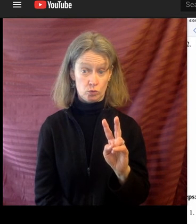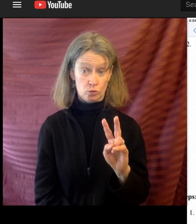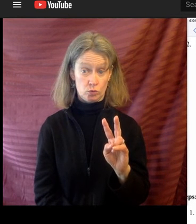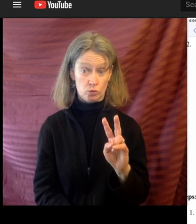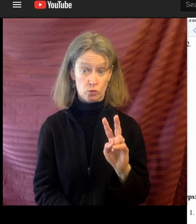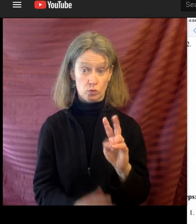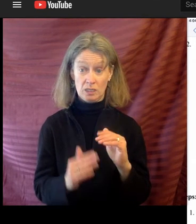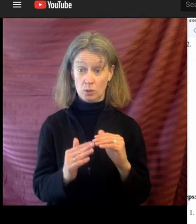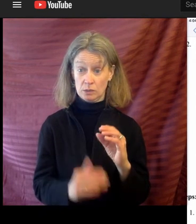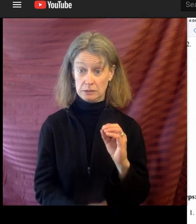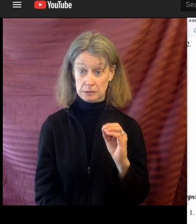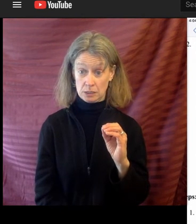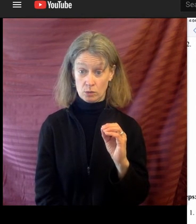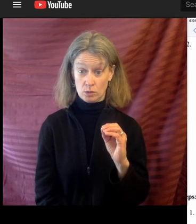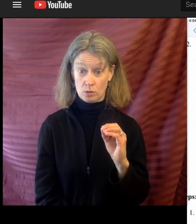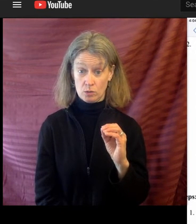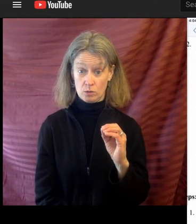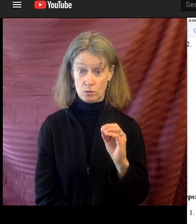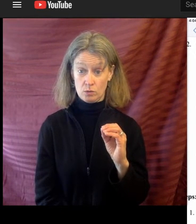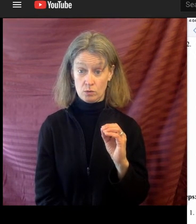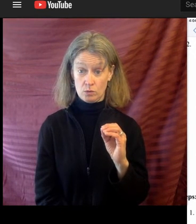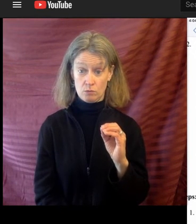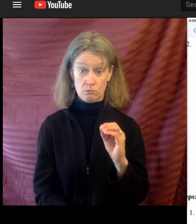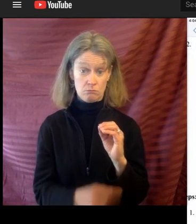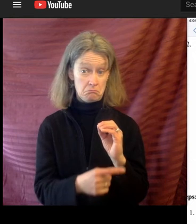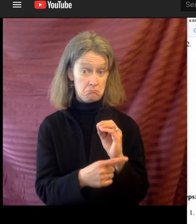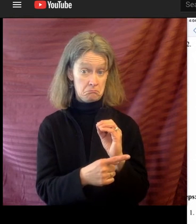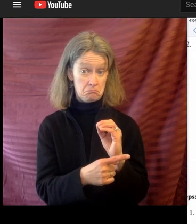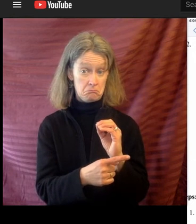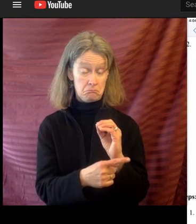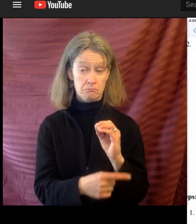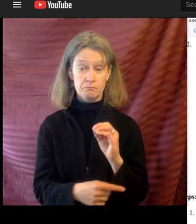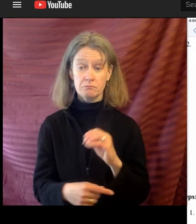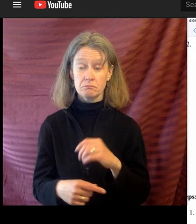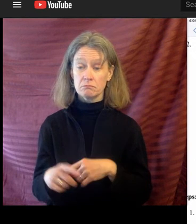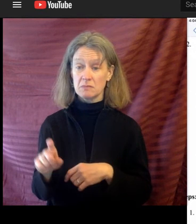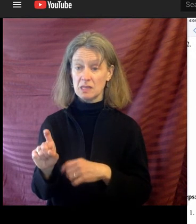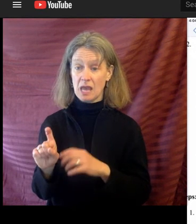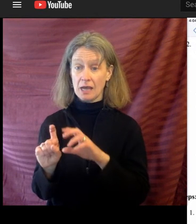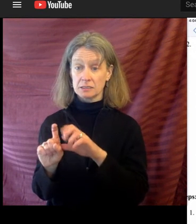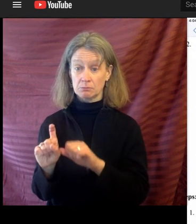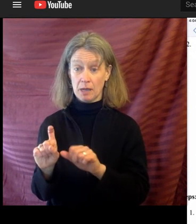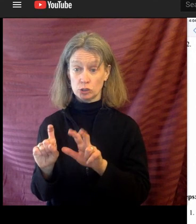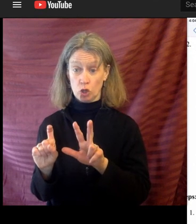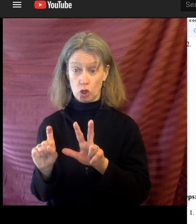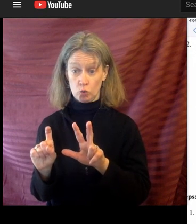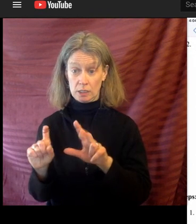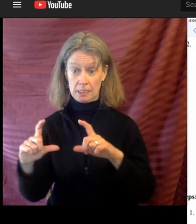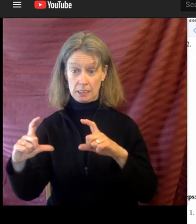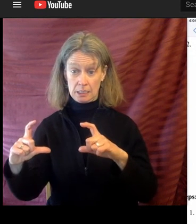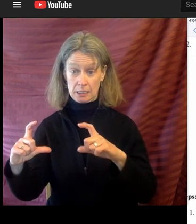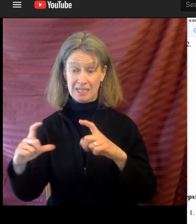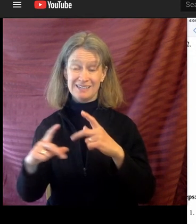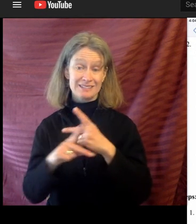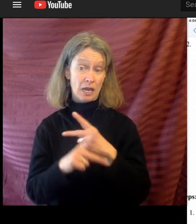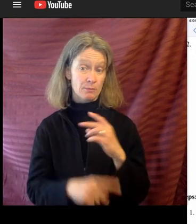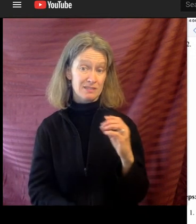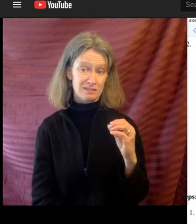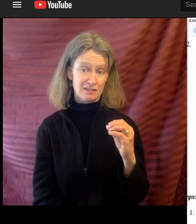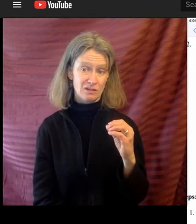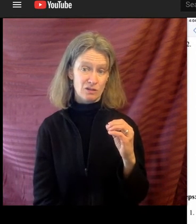is 0, x minus 3 times 0 has got to be 0. and